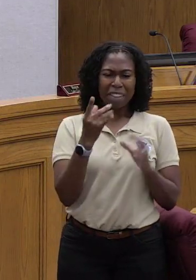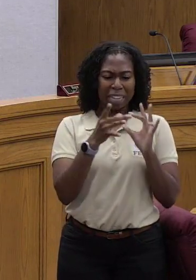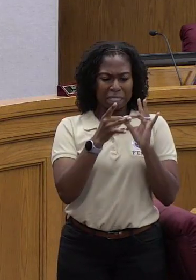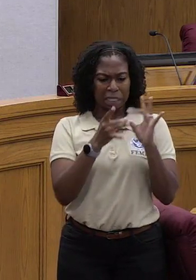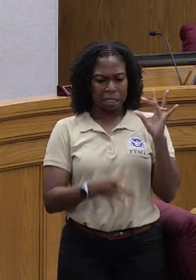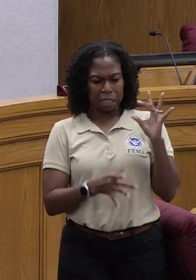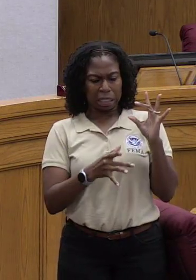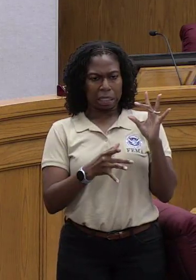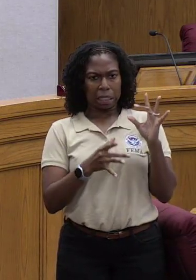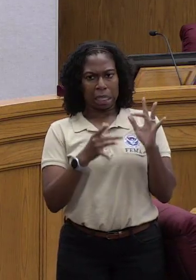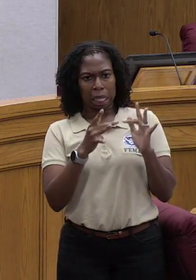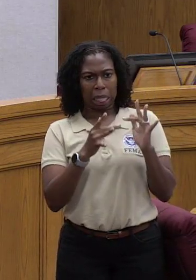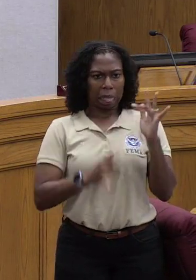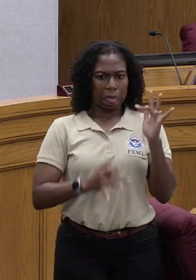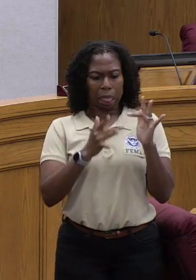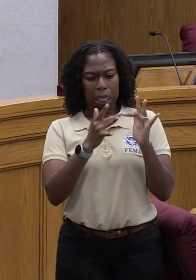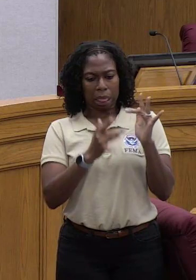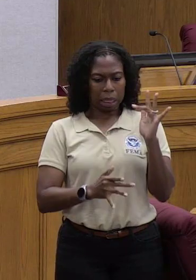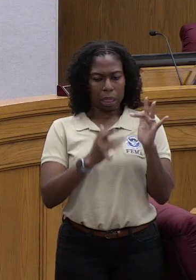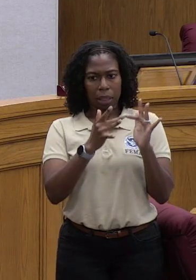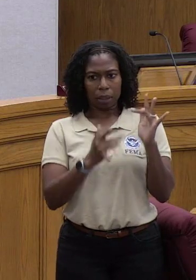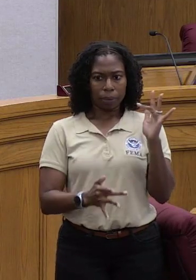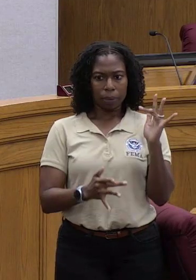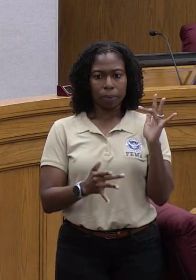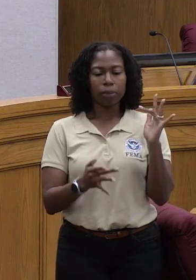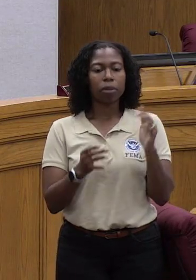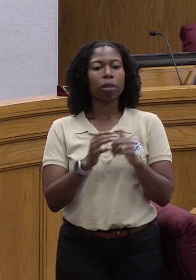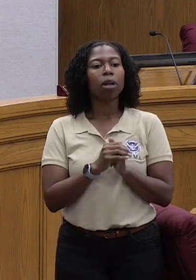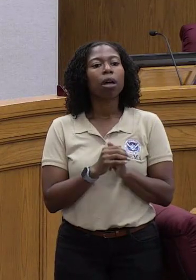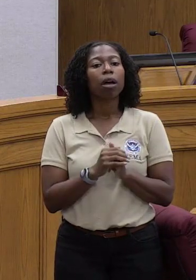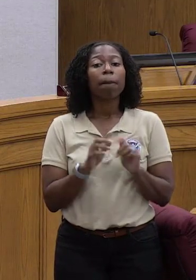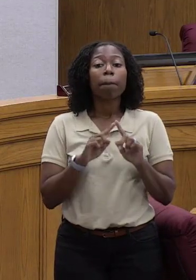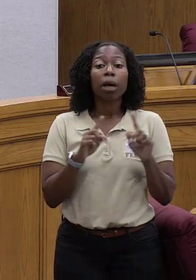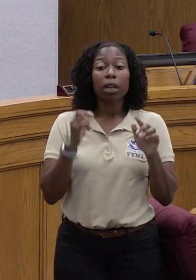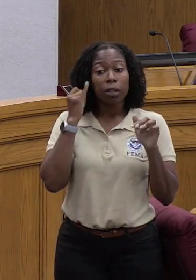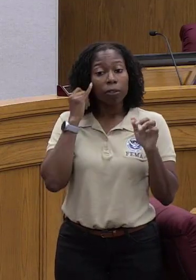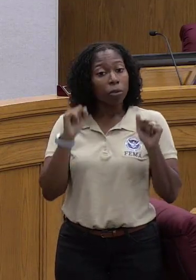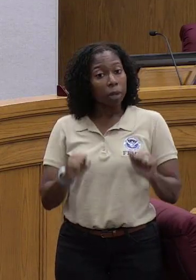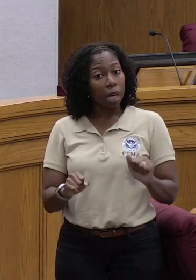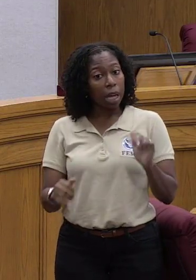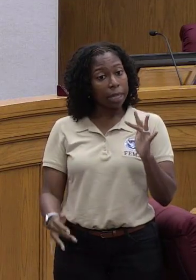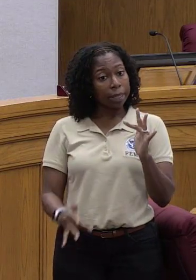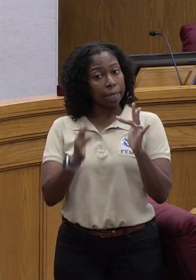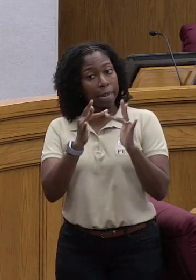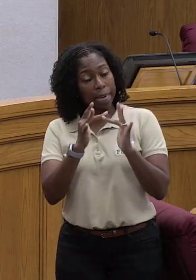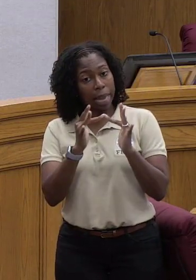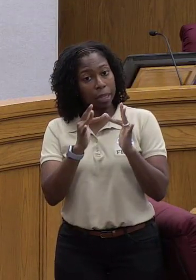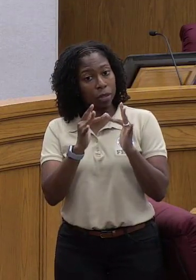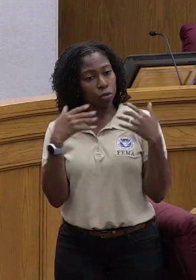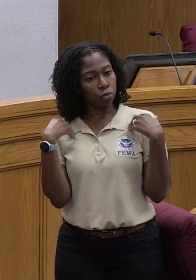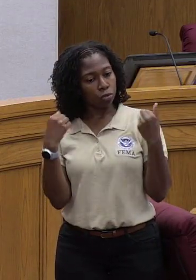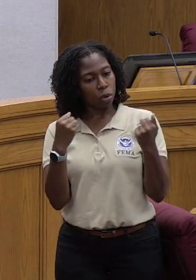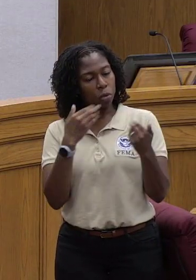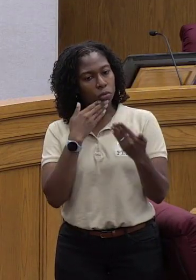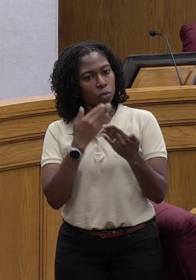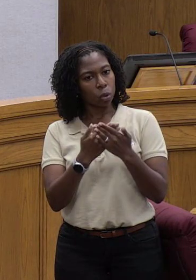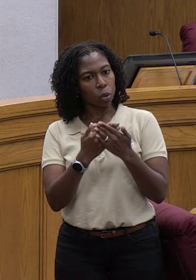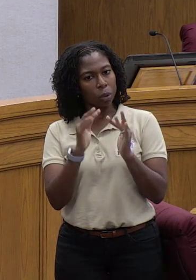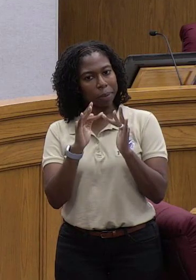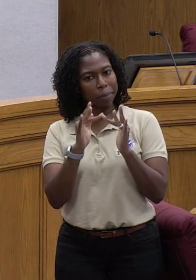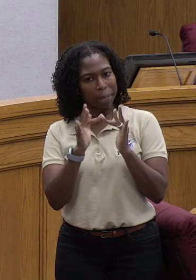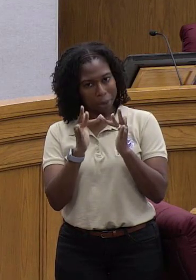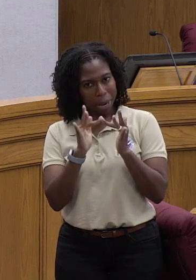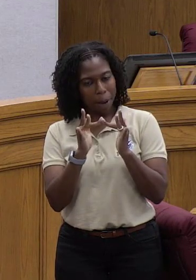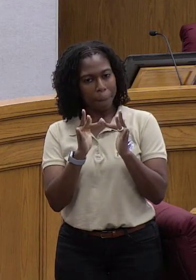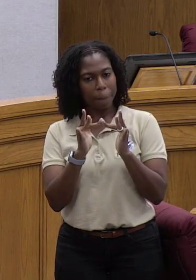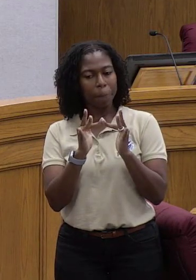service may be very unreliable at this time, but if you can get somewhere where you do have good Wi-Fi or internet connection,